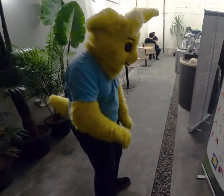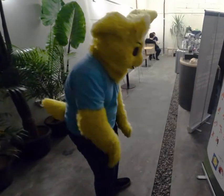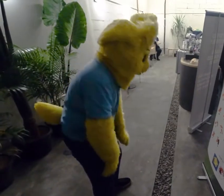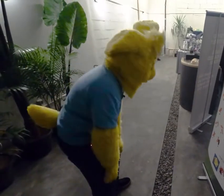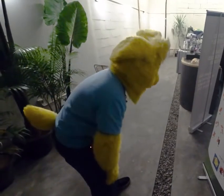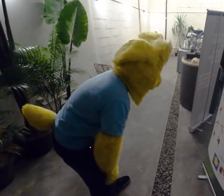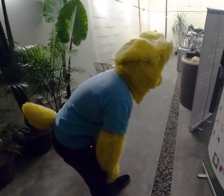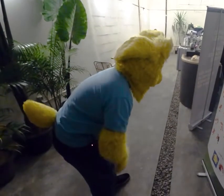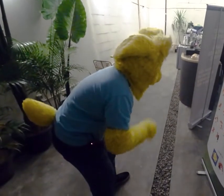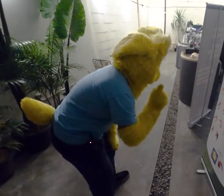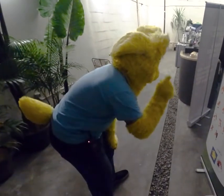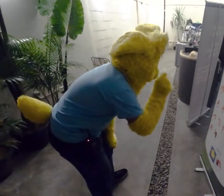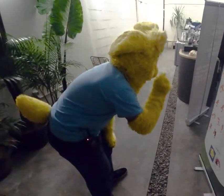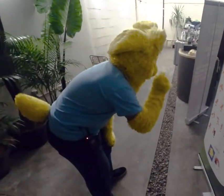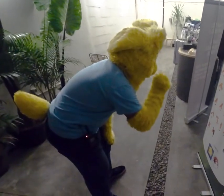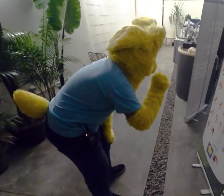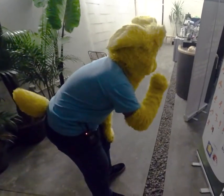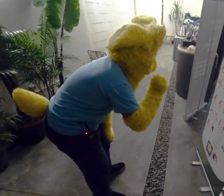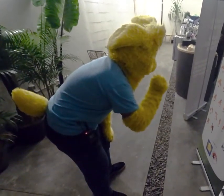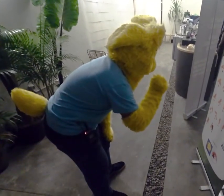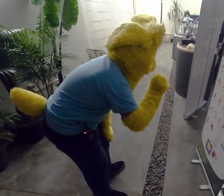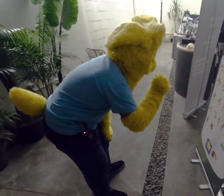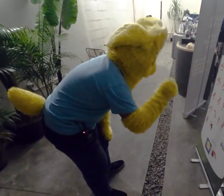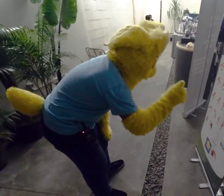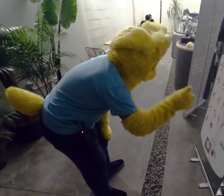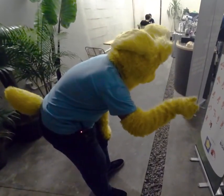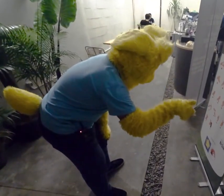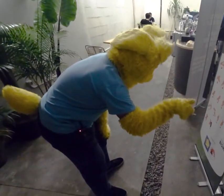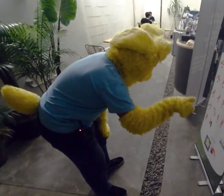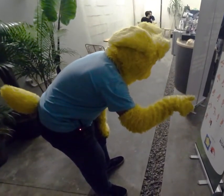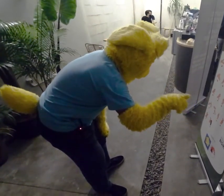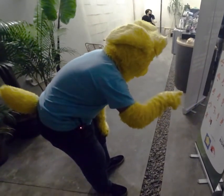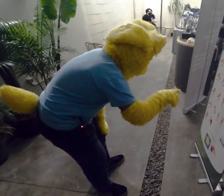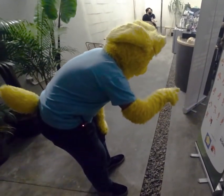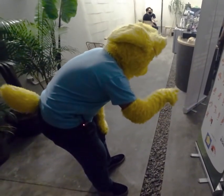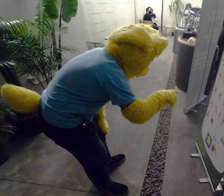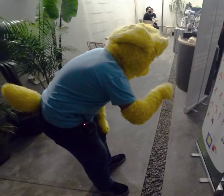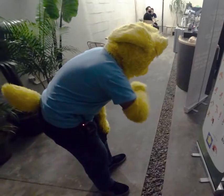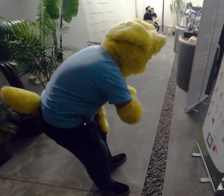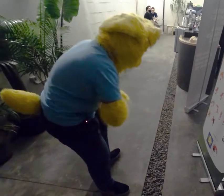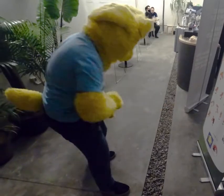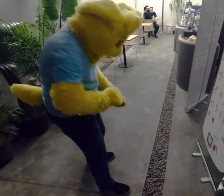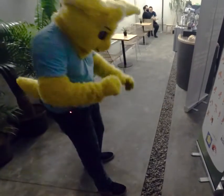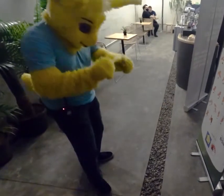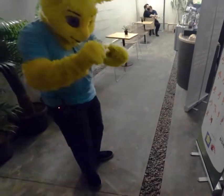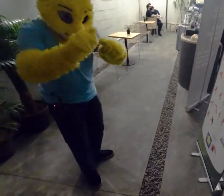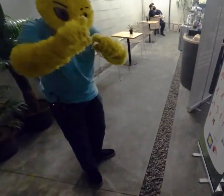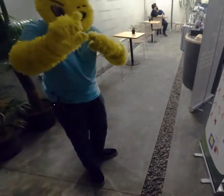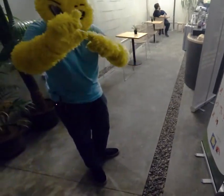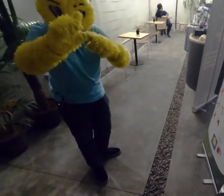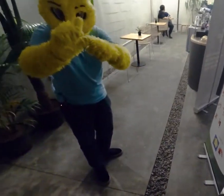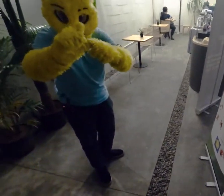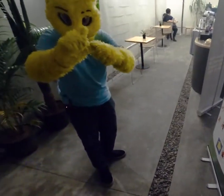is uh where is it oh hmm